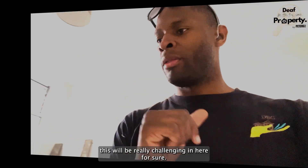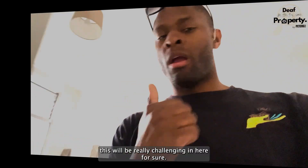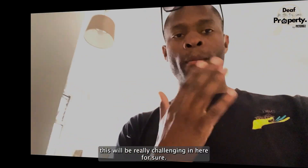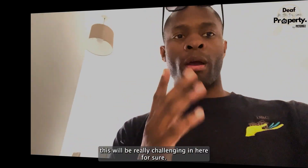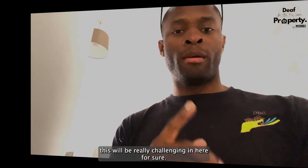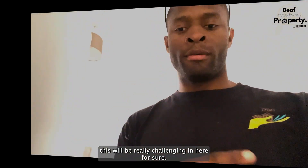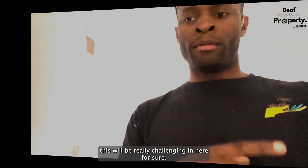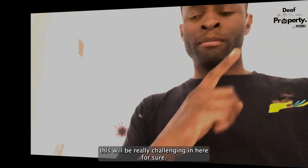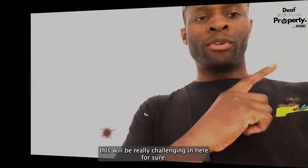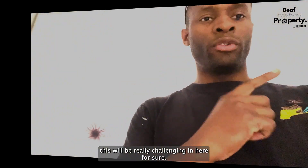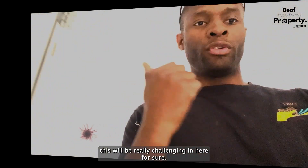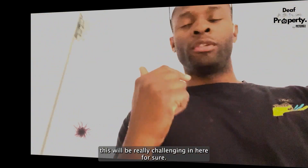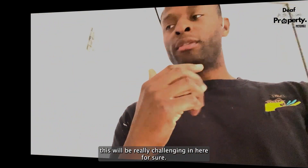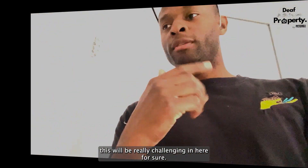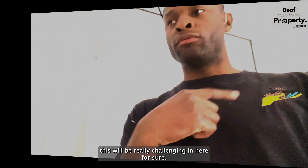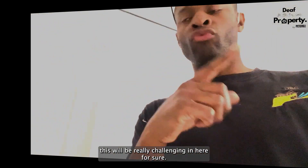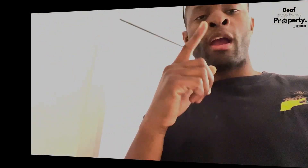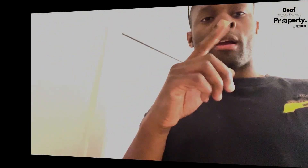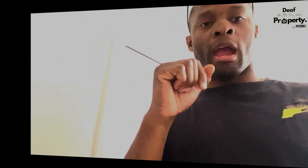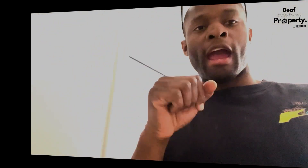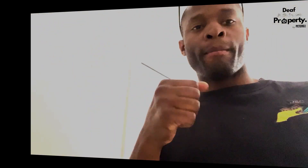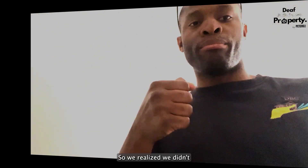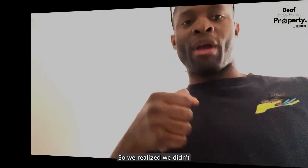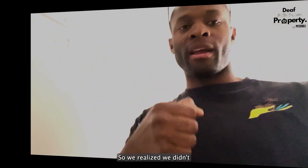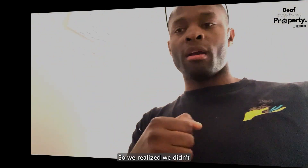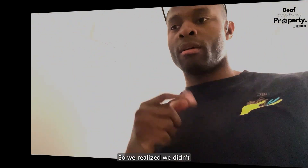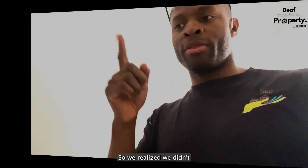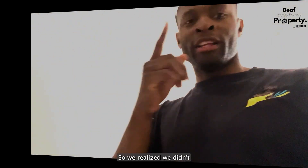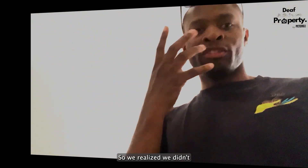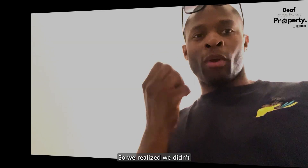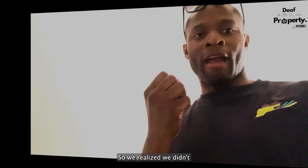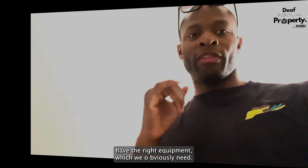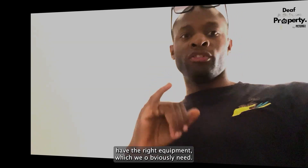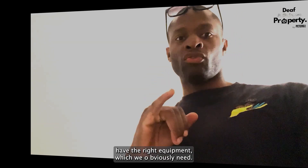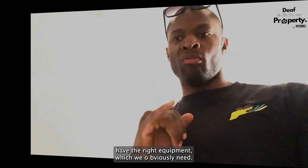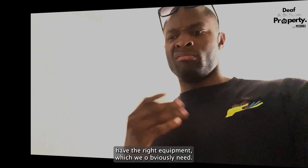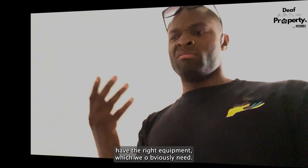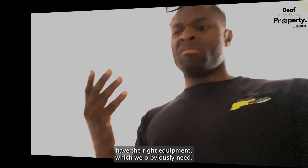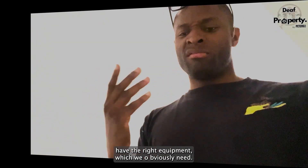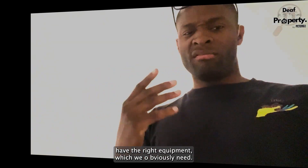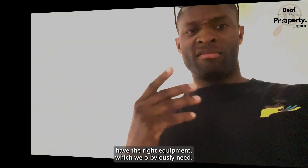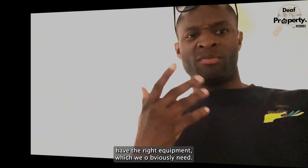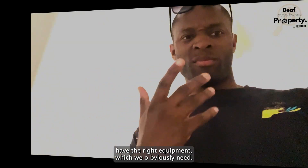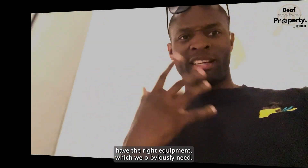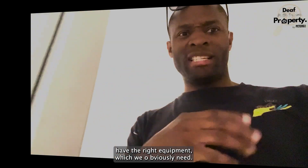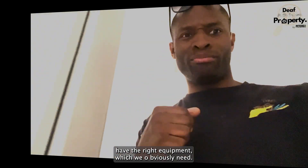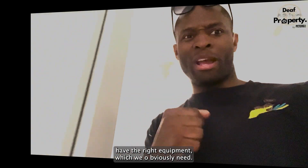This will be really challenging in here for sure. So we realised we didn't have the right equipment, which we